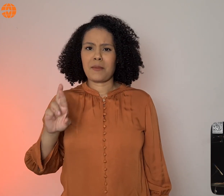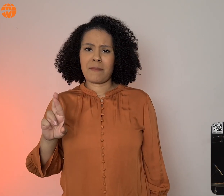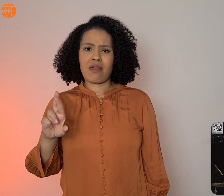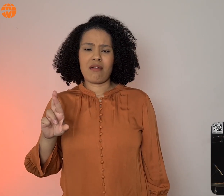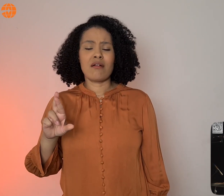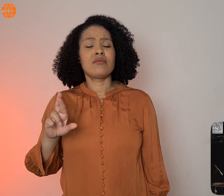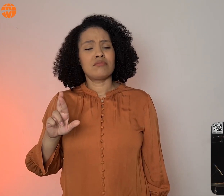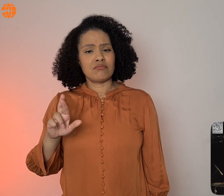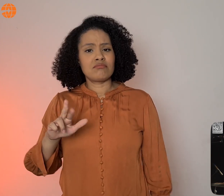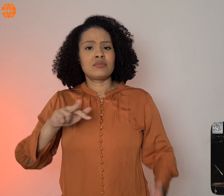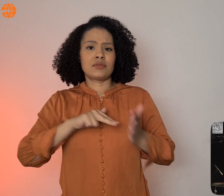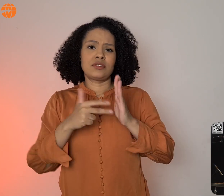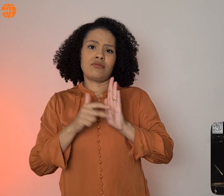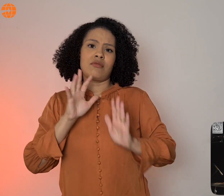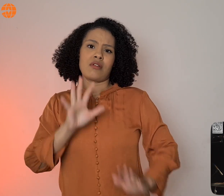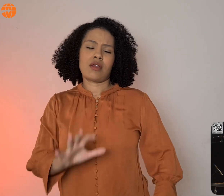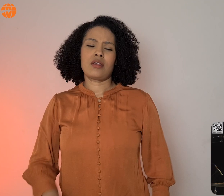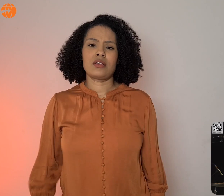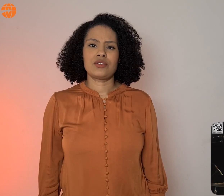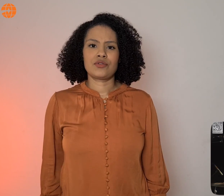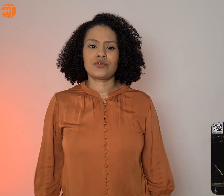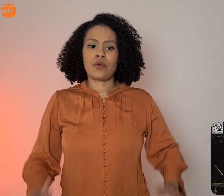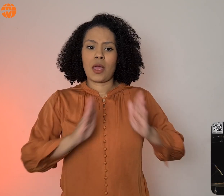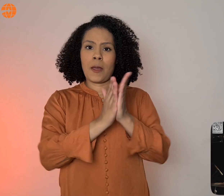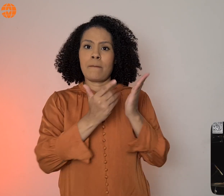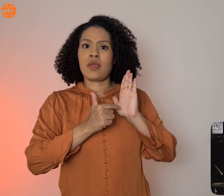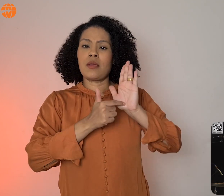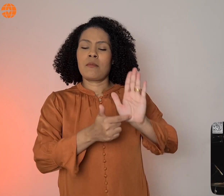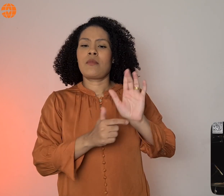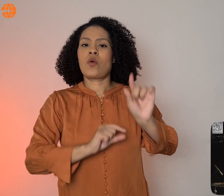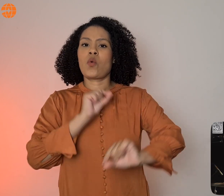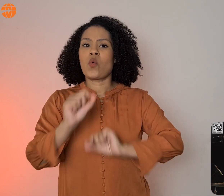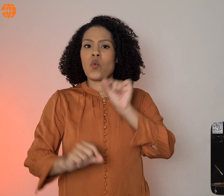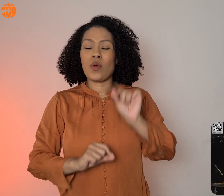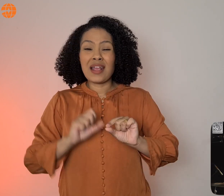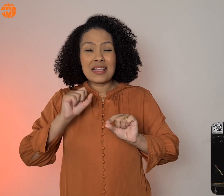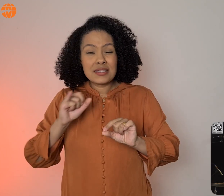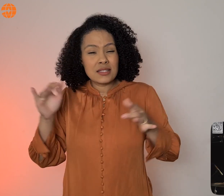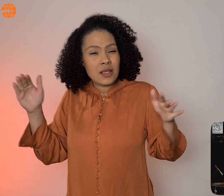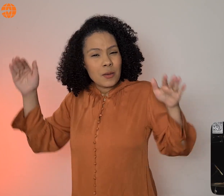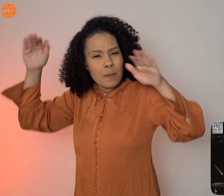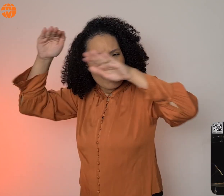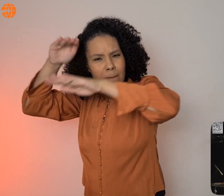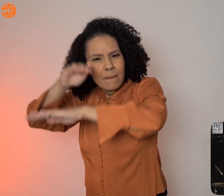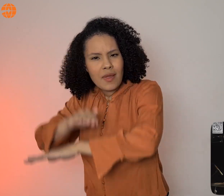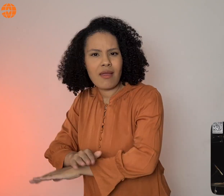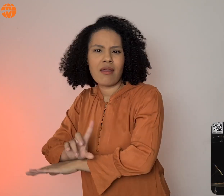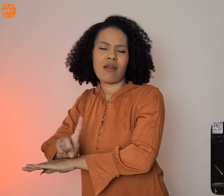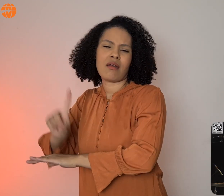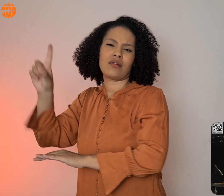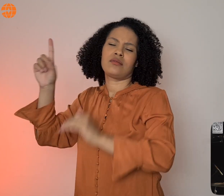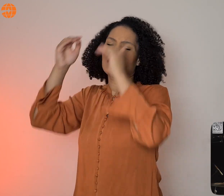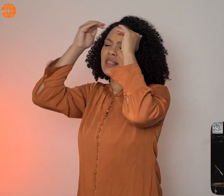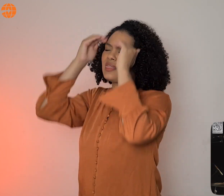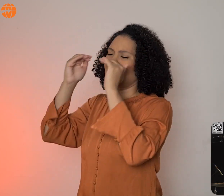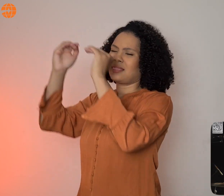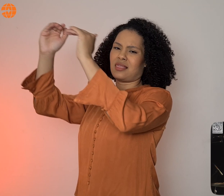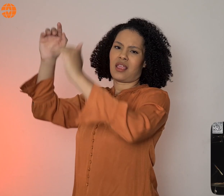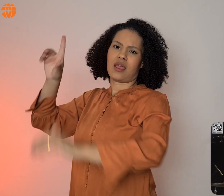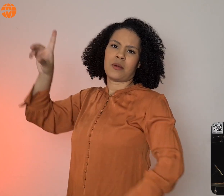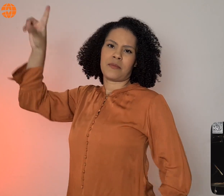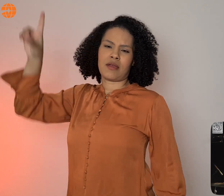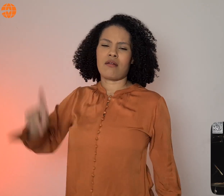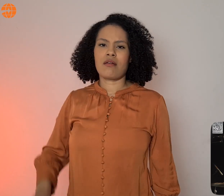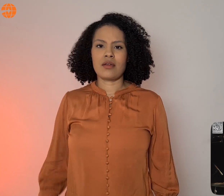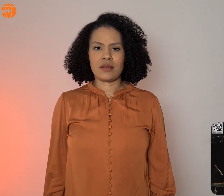for those who surrender to him, for those who fear him. Em 3 ou 4 vezes ele diz para aqueles que se rendem a ele, para aqueles que temem a It ele. means